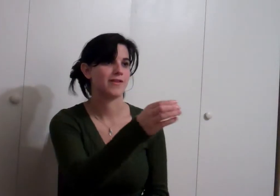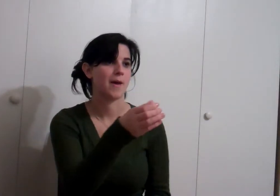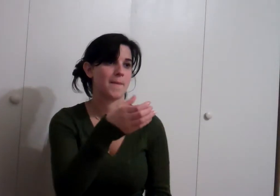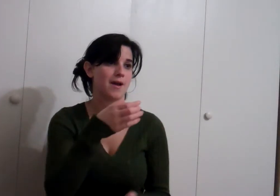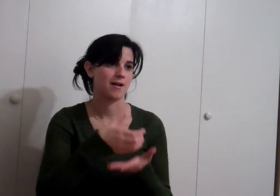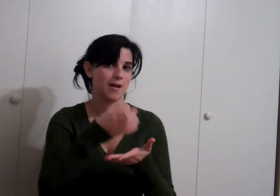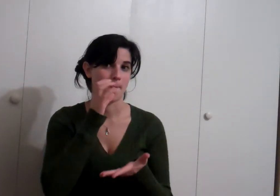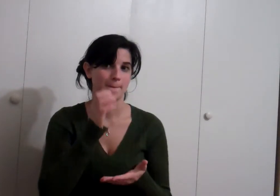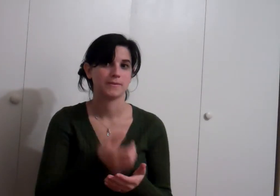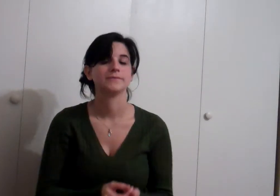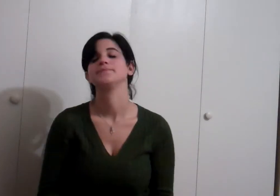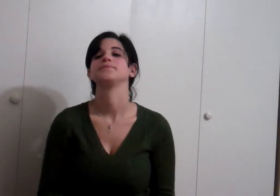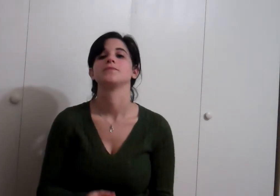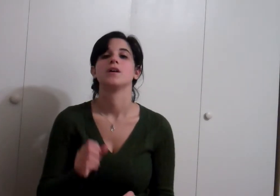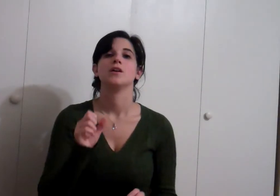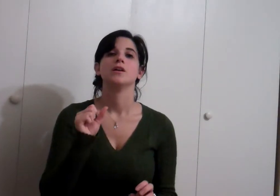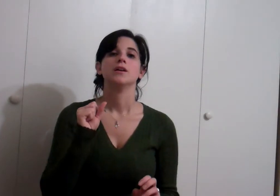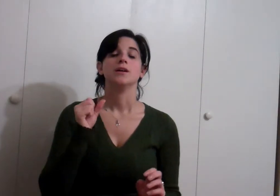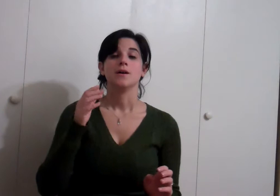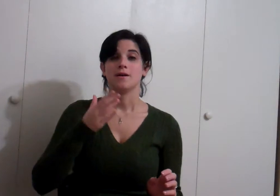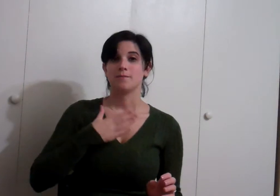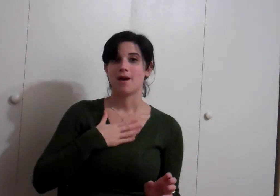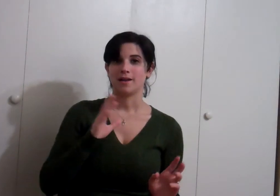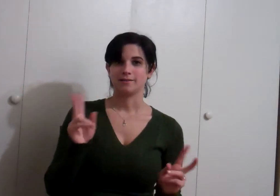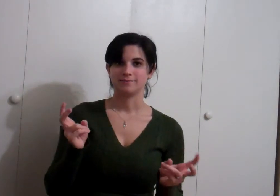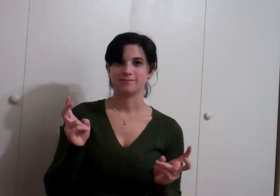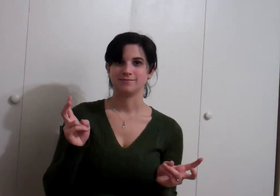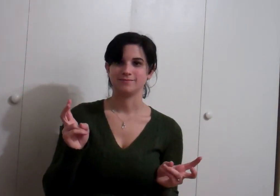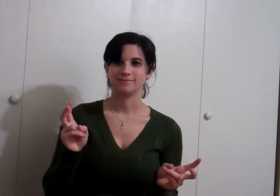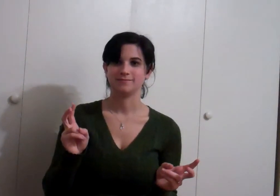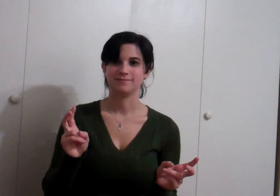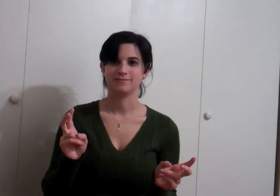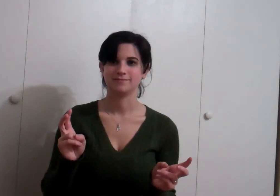know, is I'm either what do you call it when you don't drink enough?